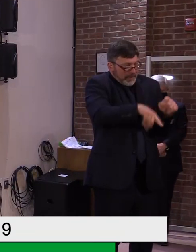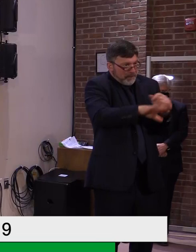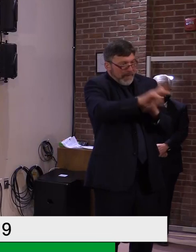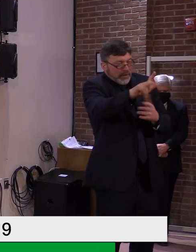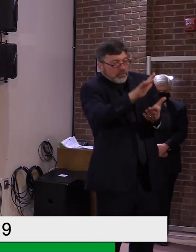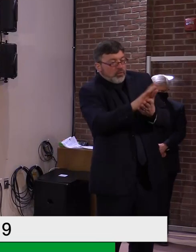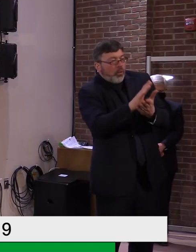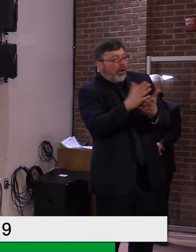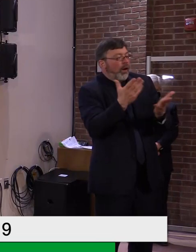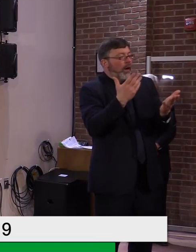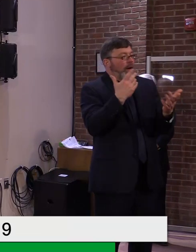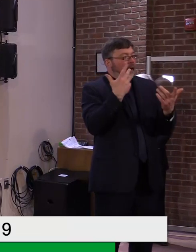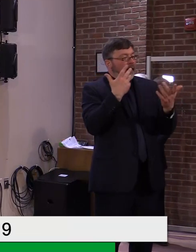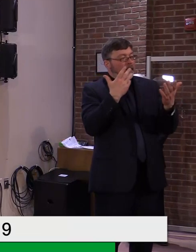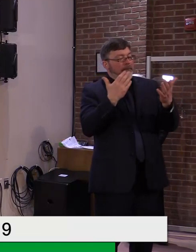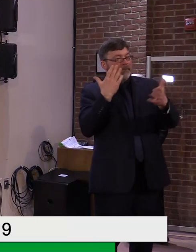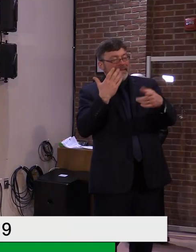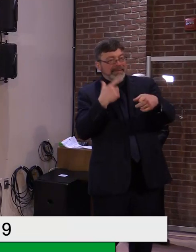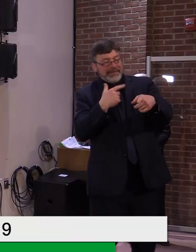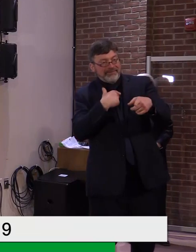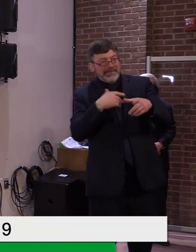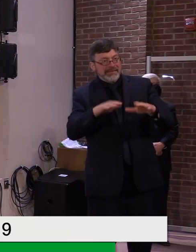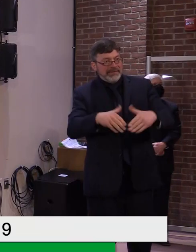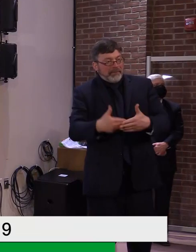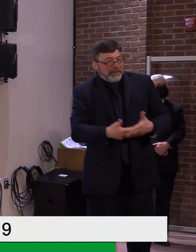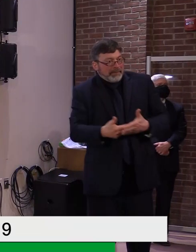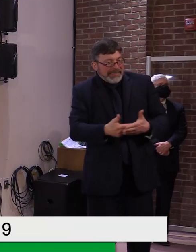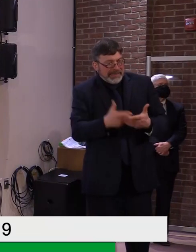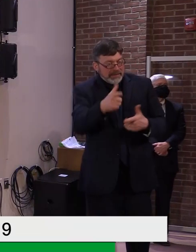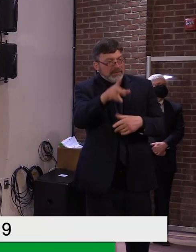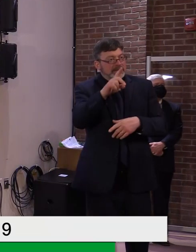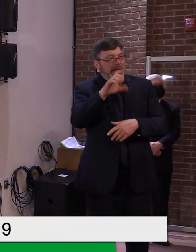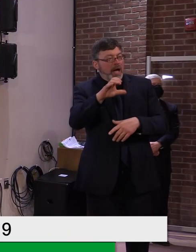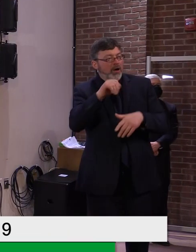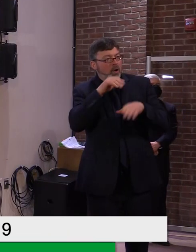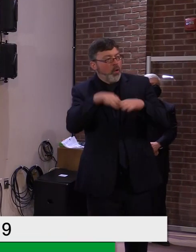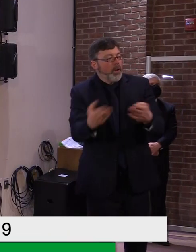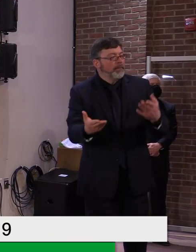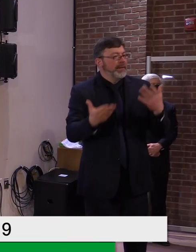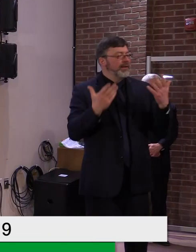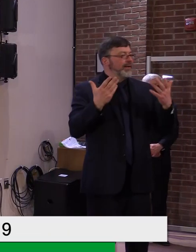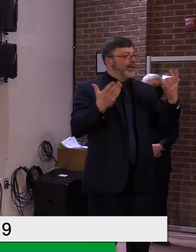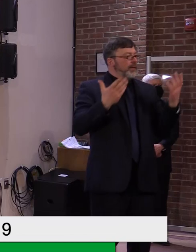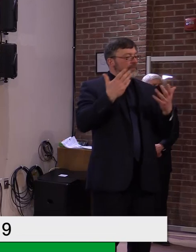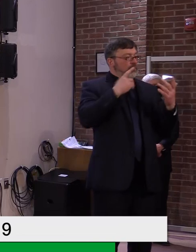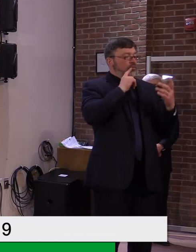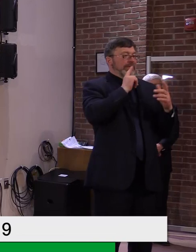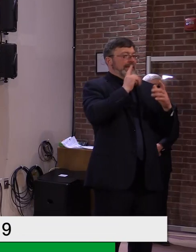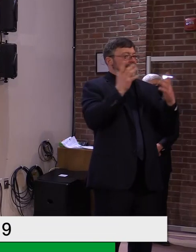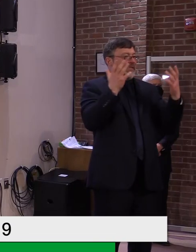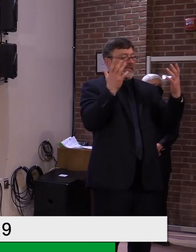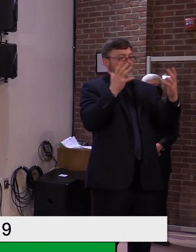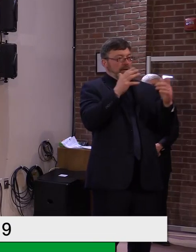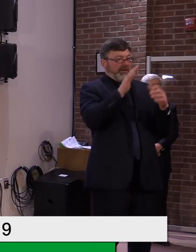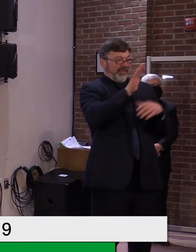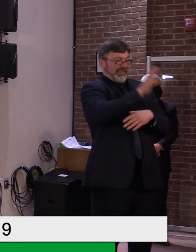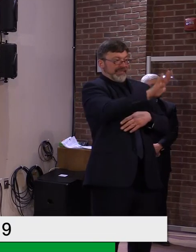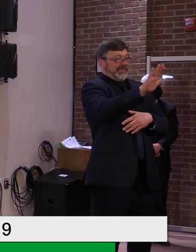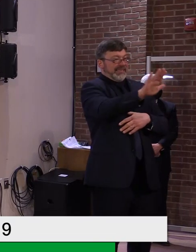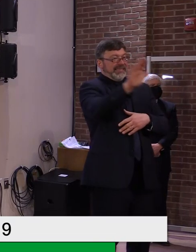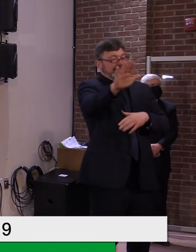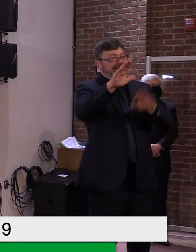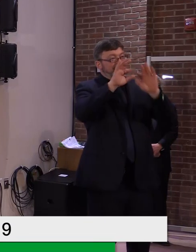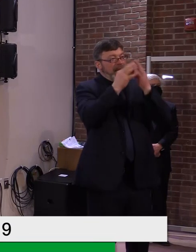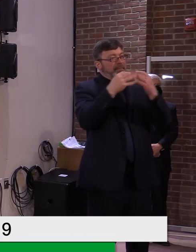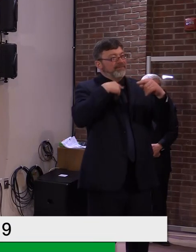childcare dilemmas that they face. So everyone is faced with a different situation, and I'm sensitive to